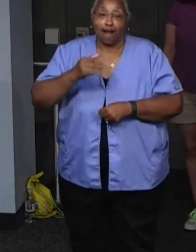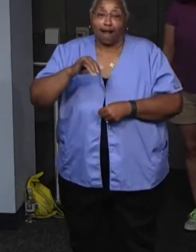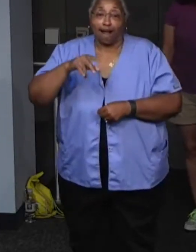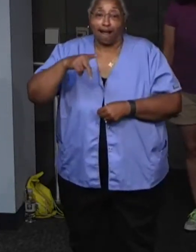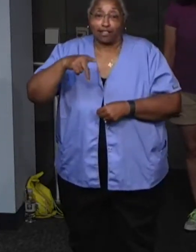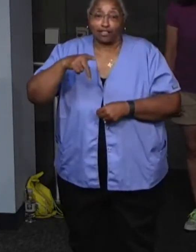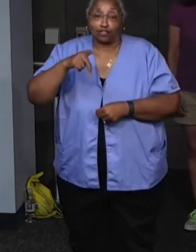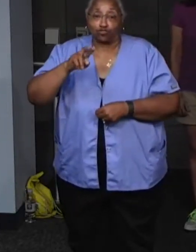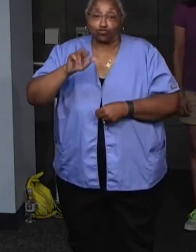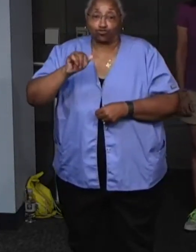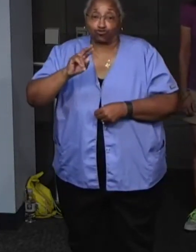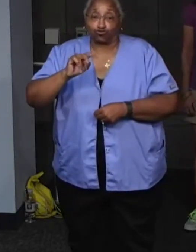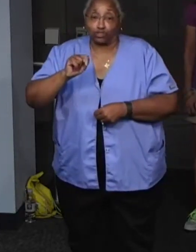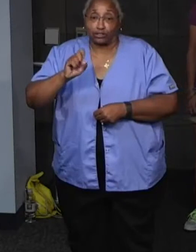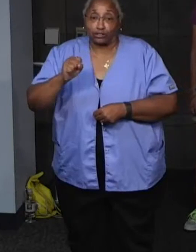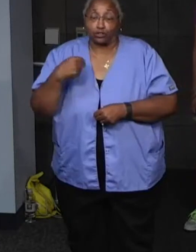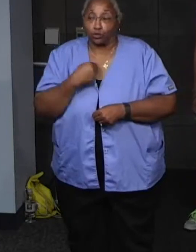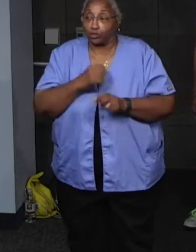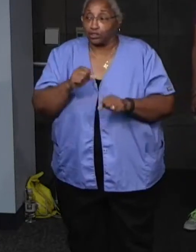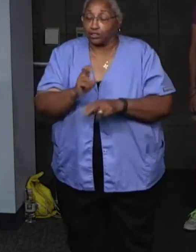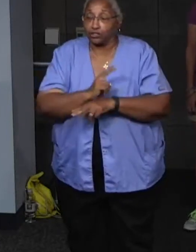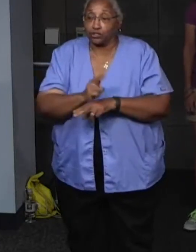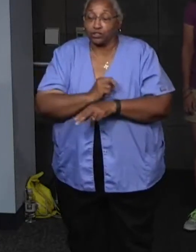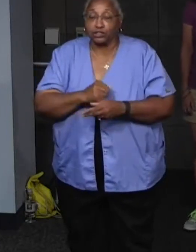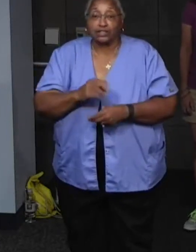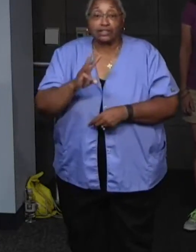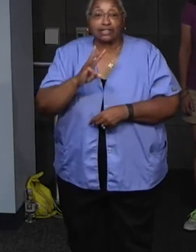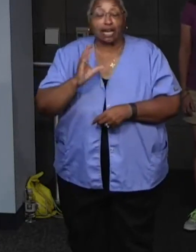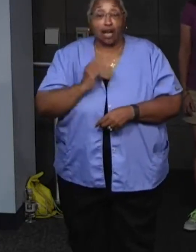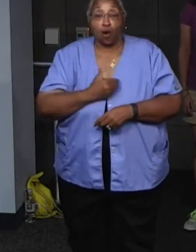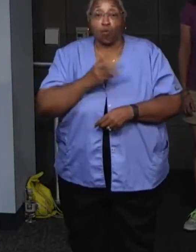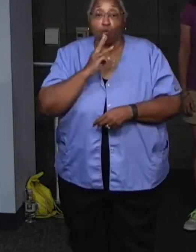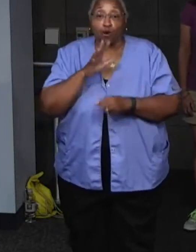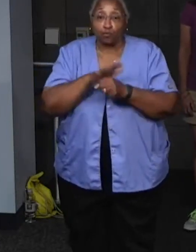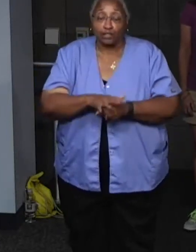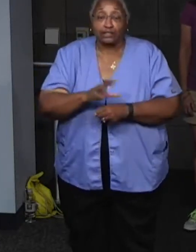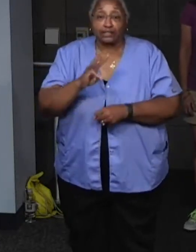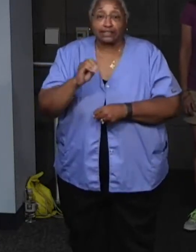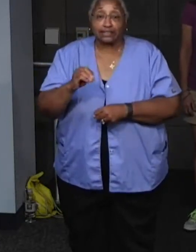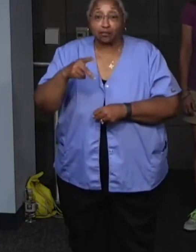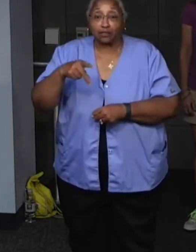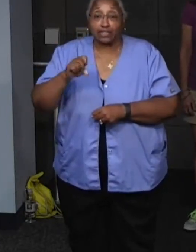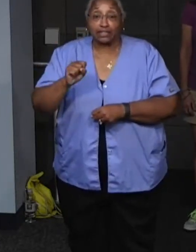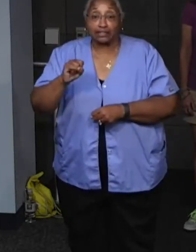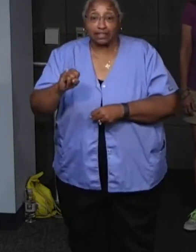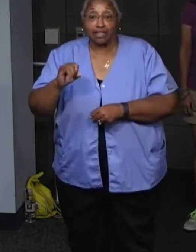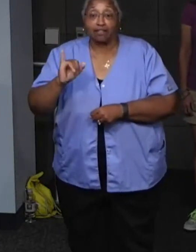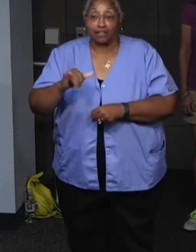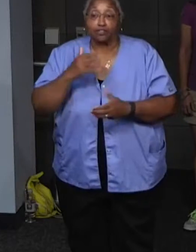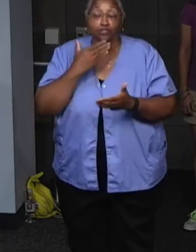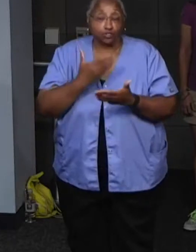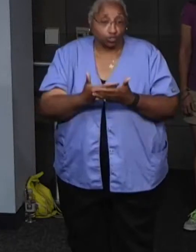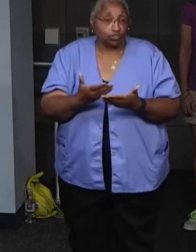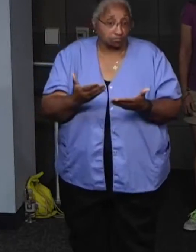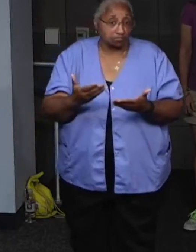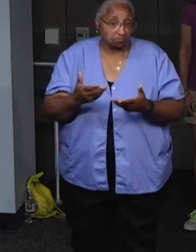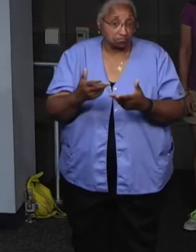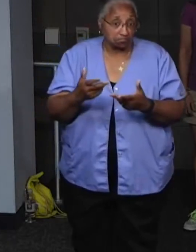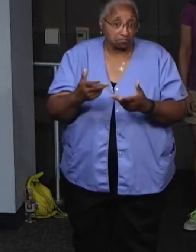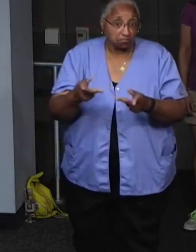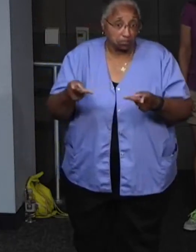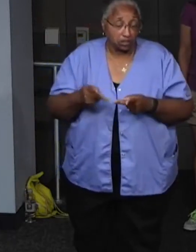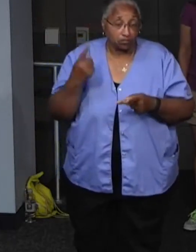great news about the water pressure at 60 psi. That's very good. Puts us in a very good position to have